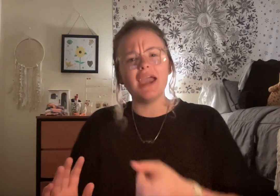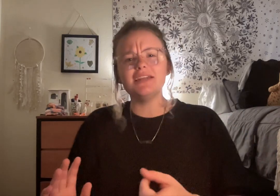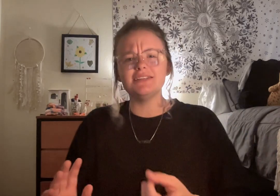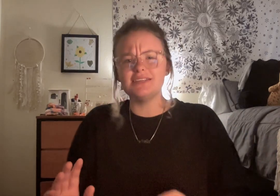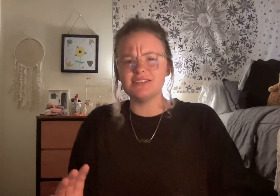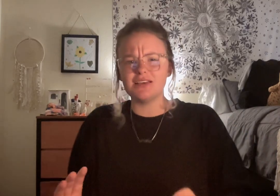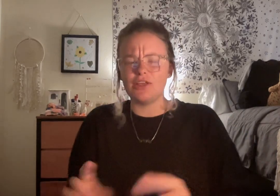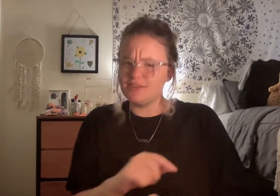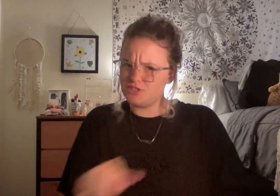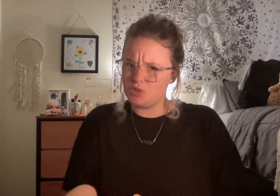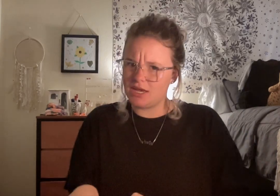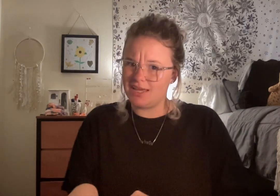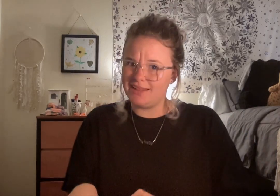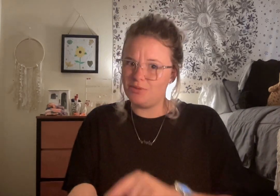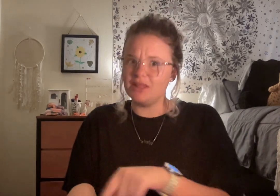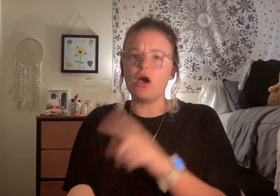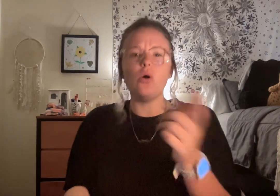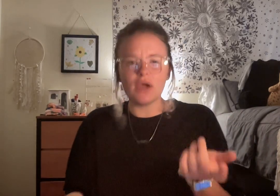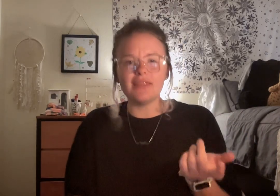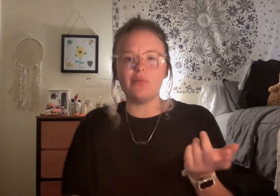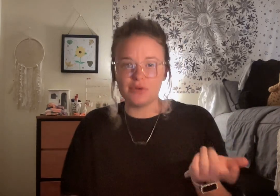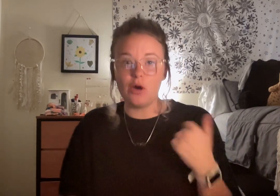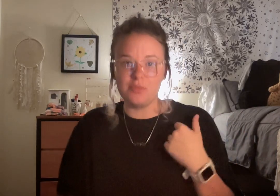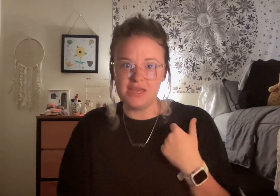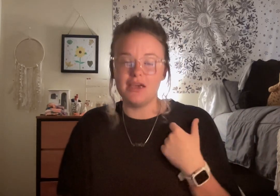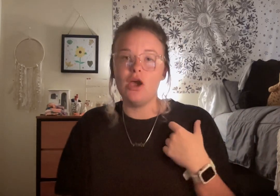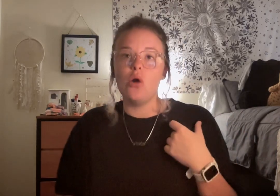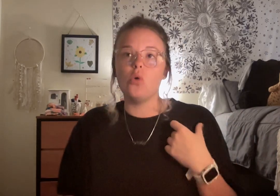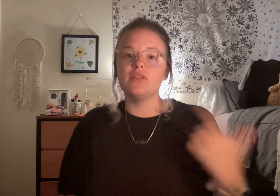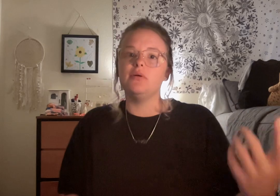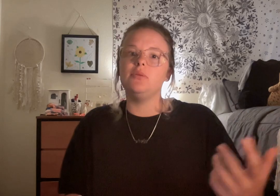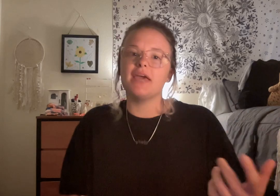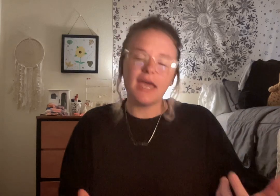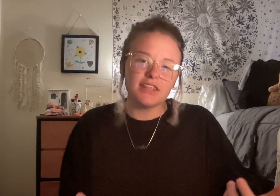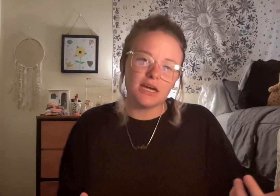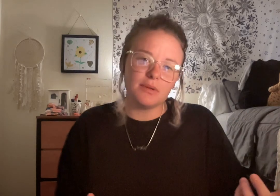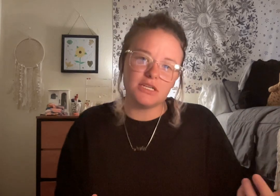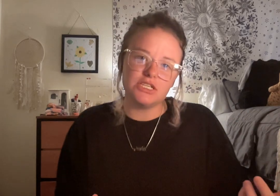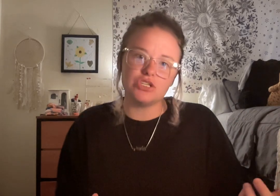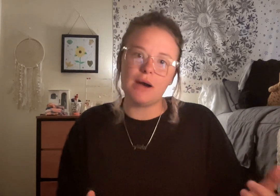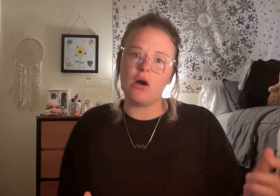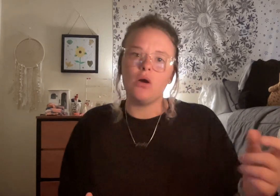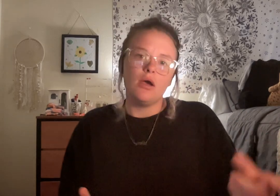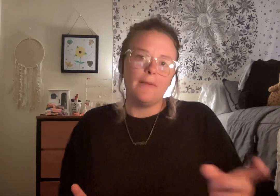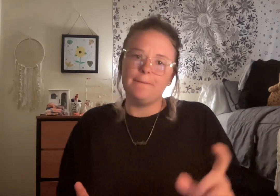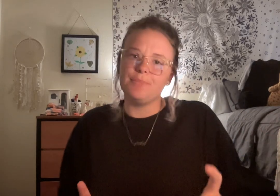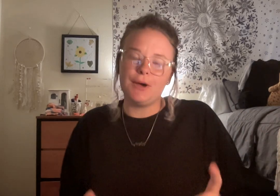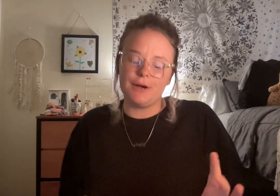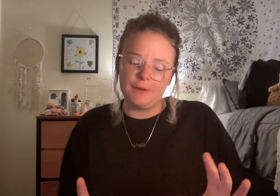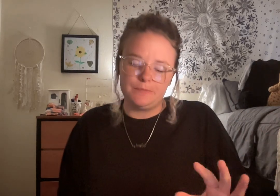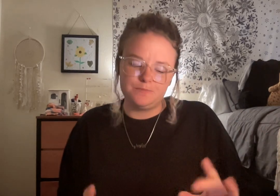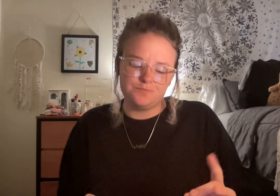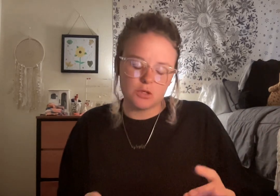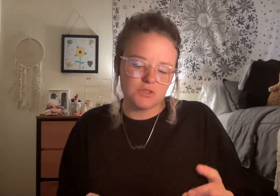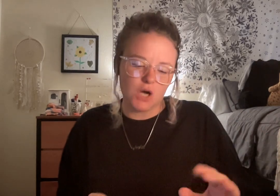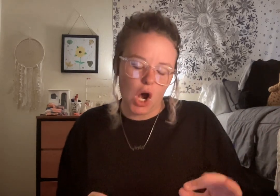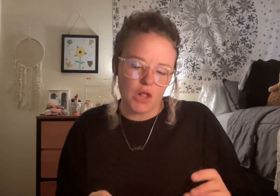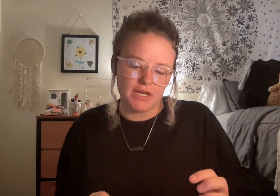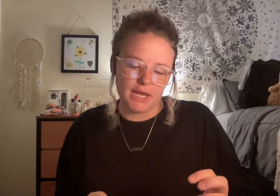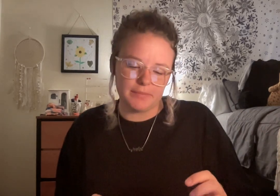I did this on this unit, and they would be like, oh, okay, that would help me. Or they would be like, hey, I think I'm going to teach about, there was a holiday,